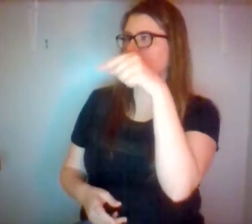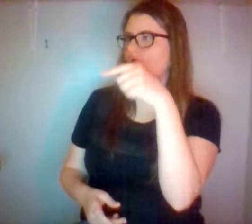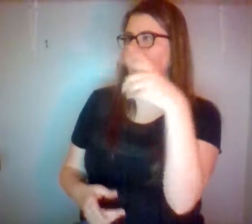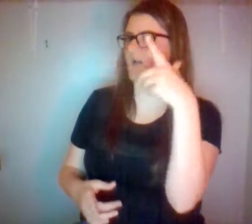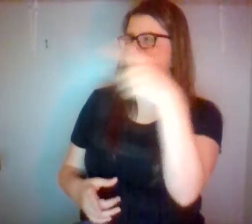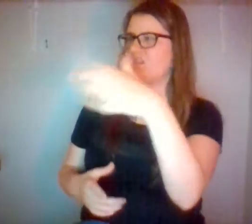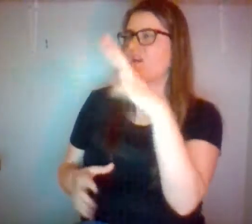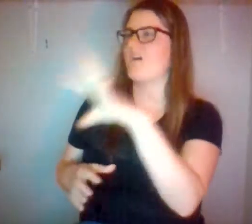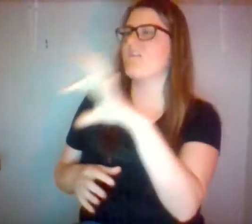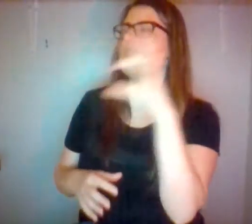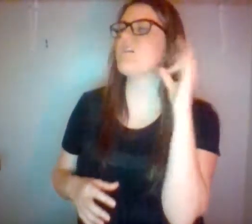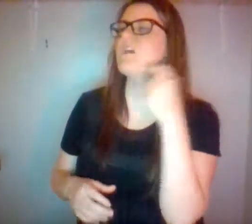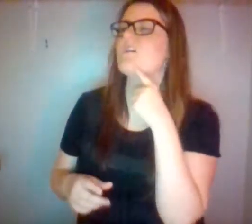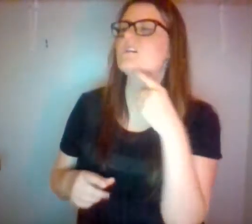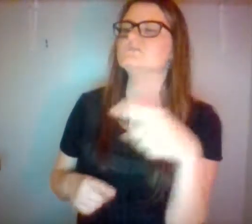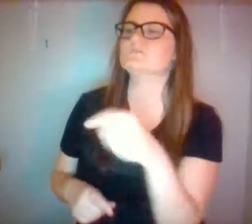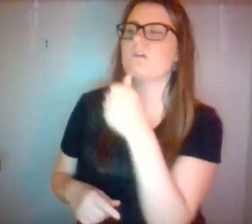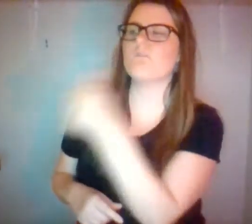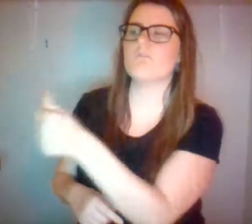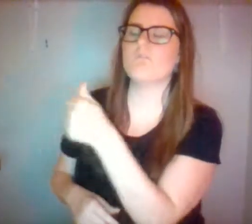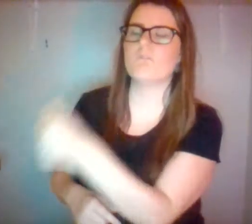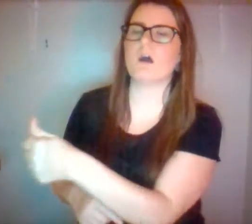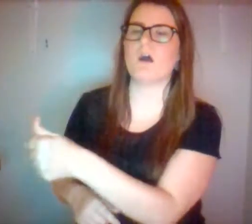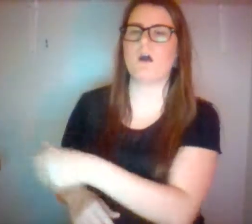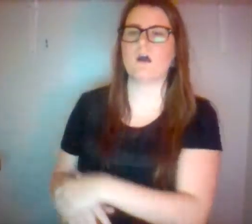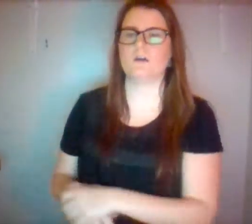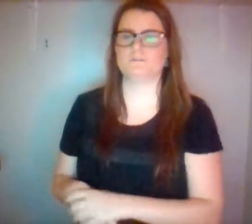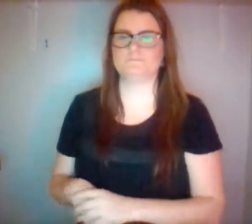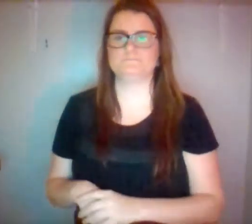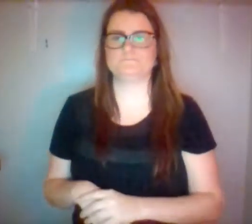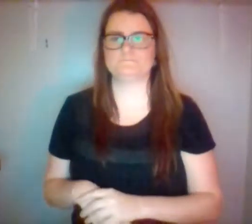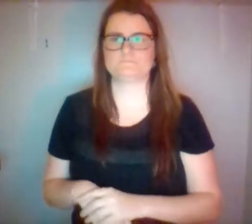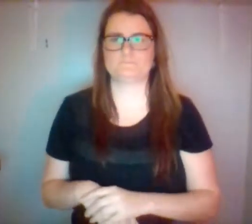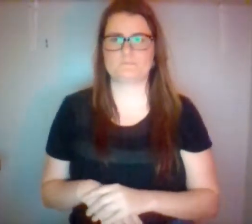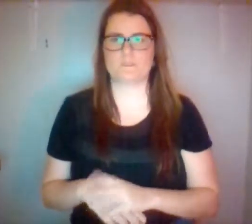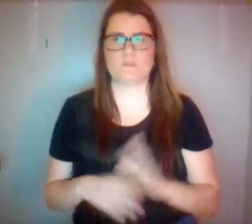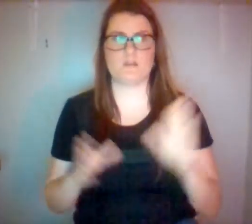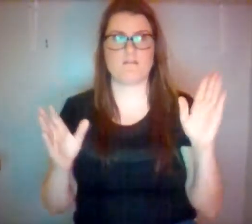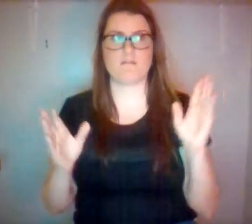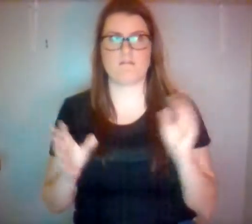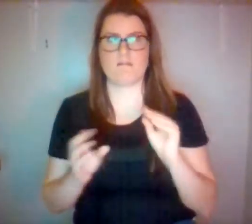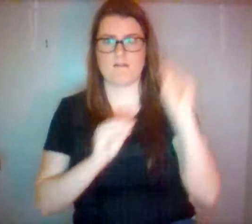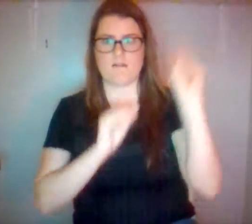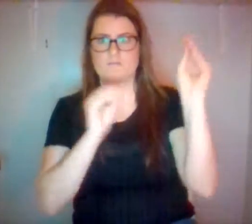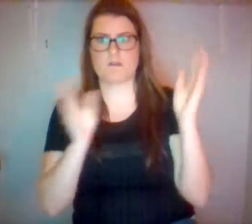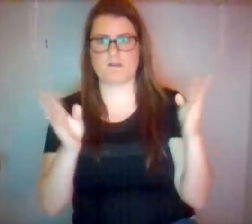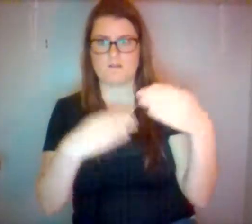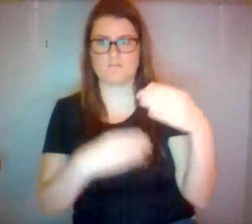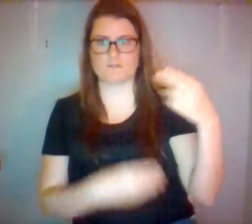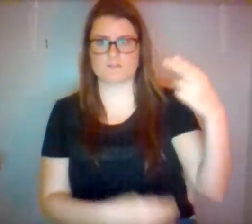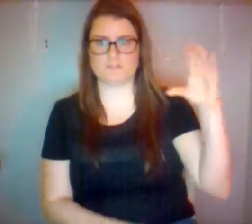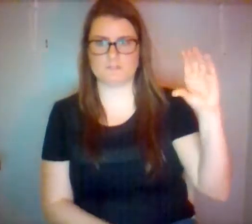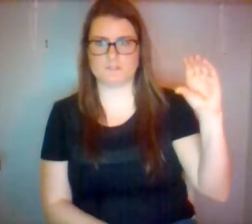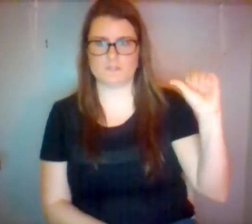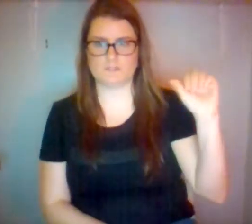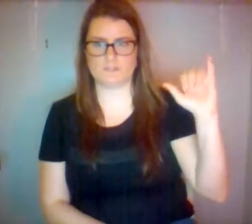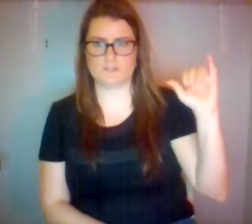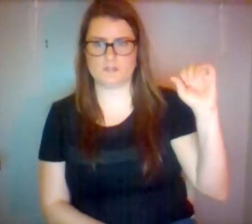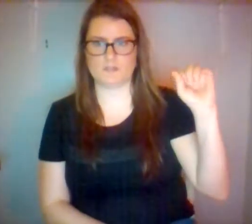Let's find out what he has to say for himself. Up in his office, Caiaphas, the high priest, heard the shouting and went over to the window